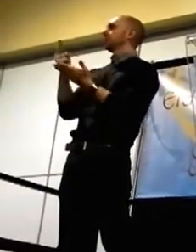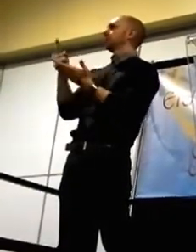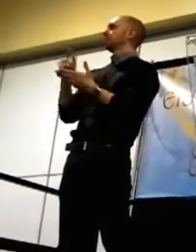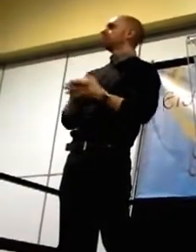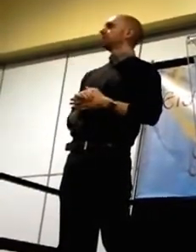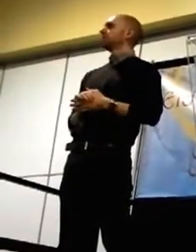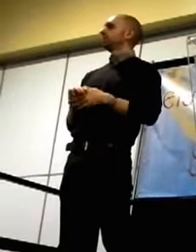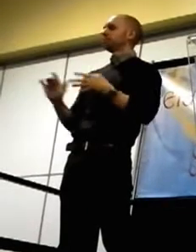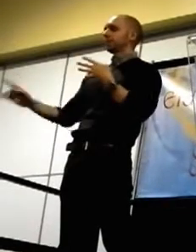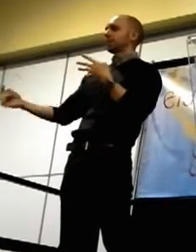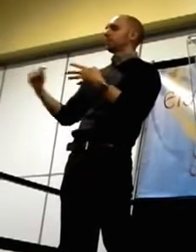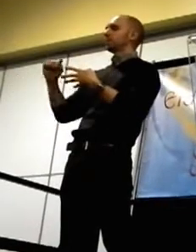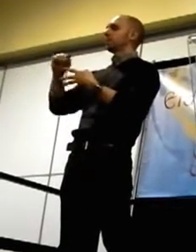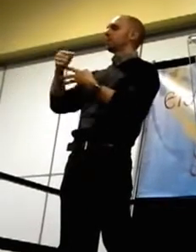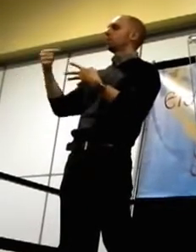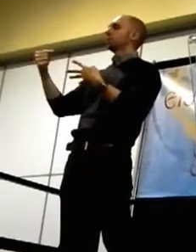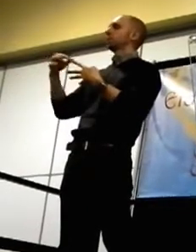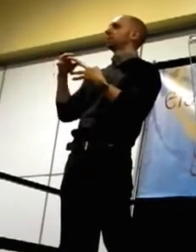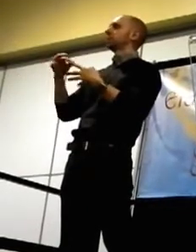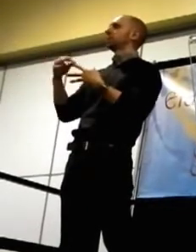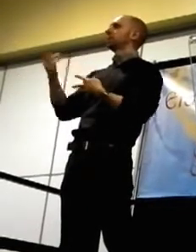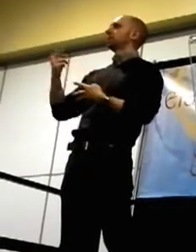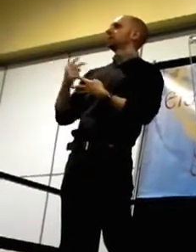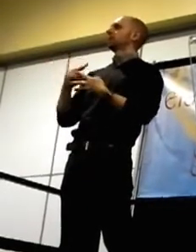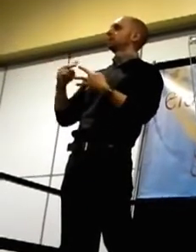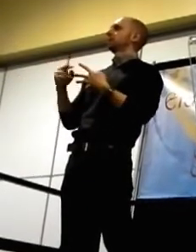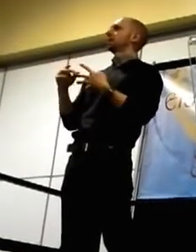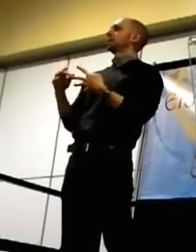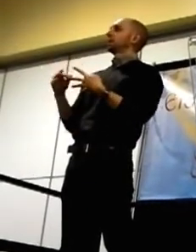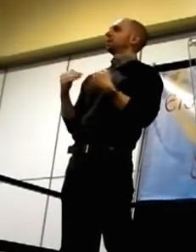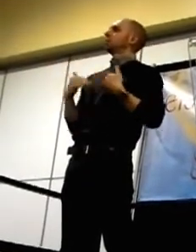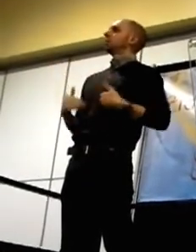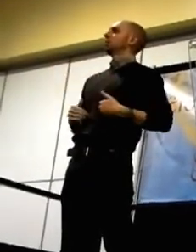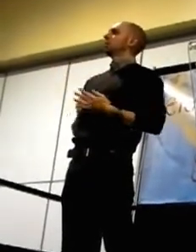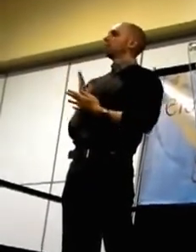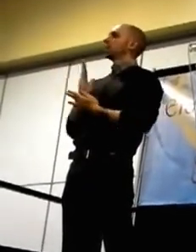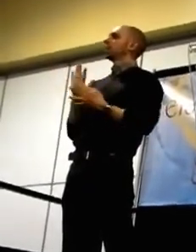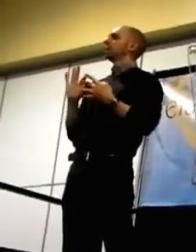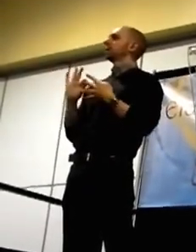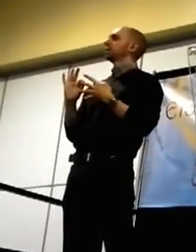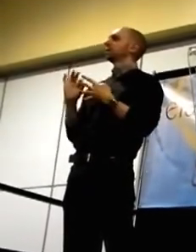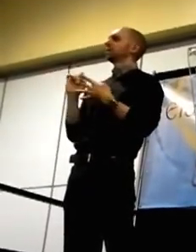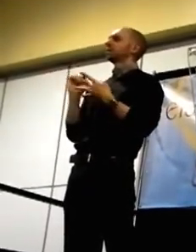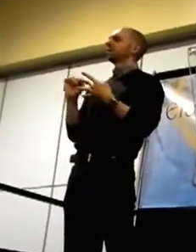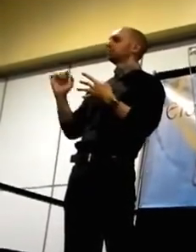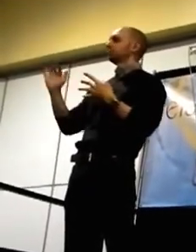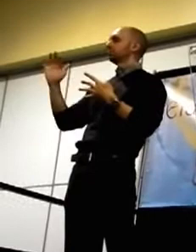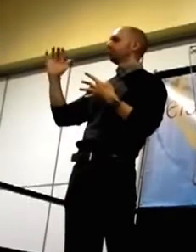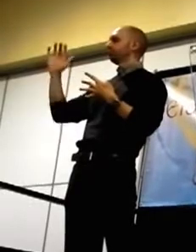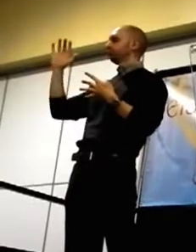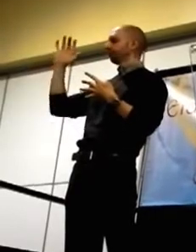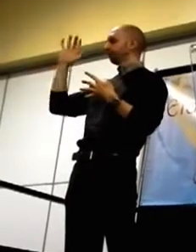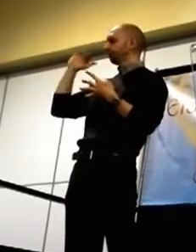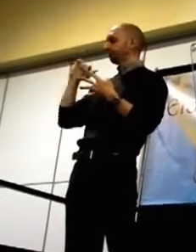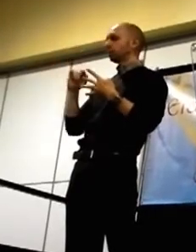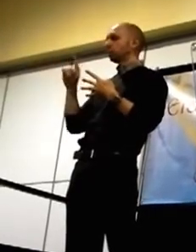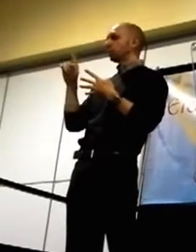The second proclamation of a human right is the Prophet sallallahu alaihi wasallam more than 1400 years spoke